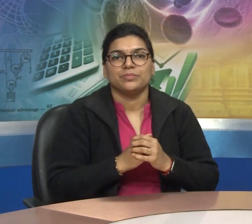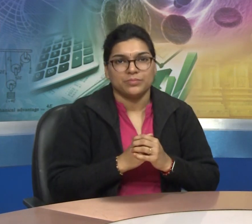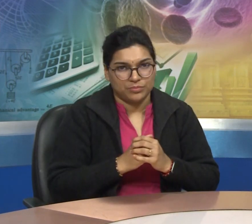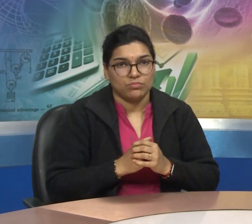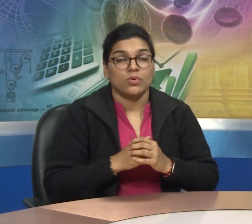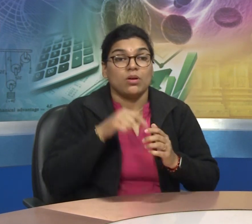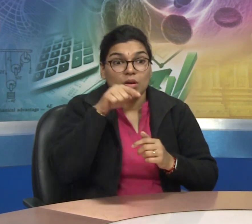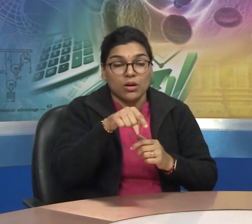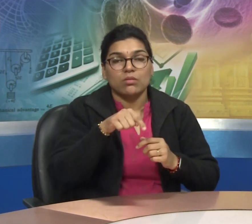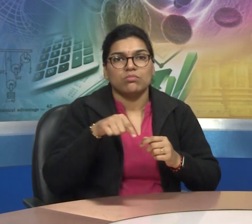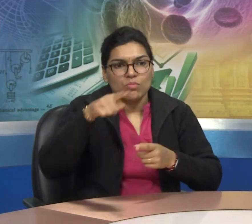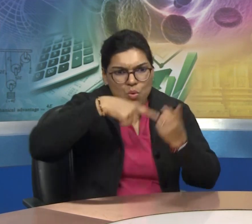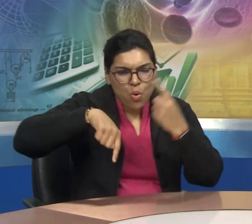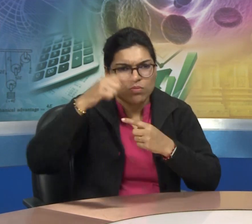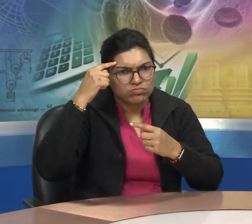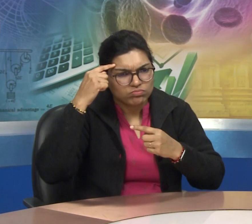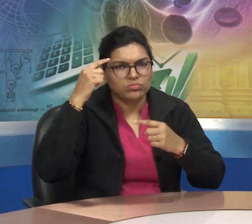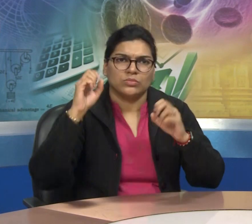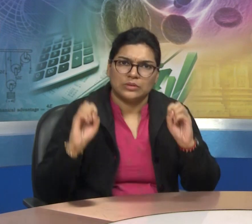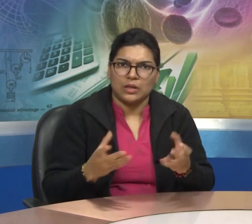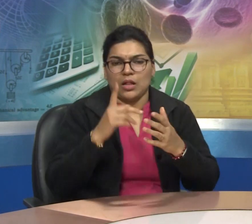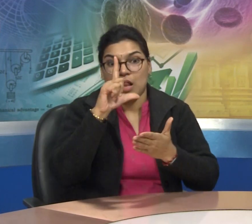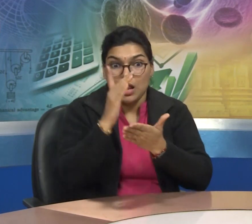So these are the 5 laws of library.